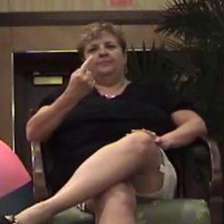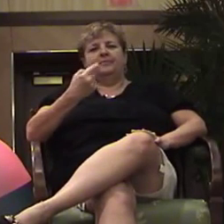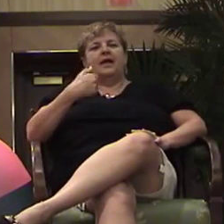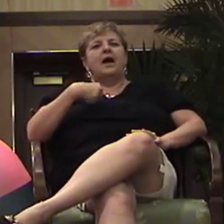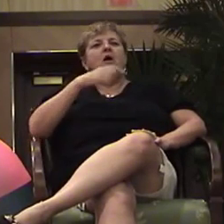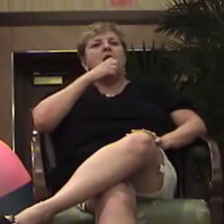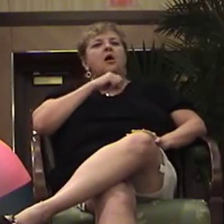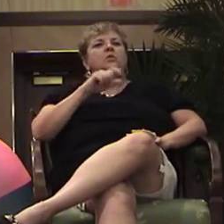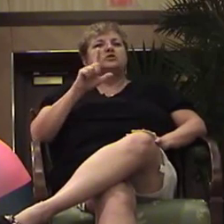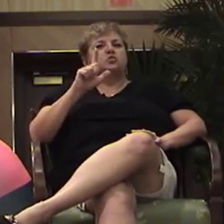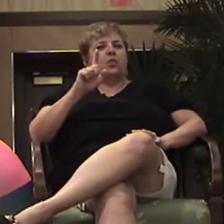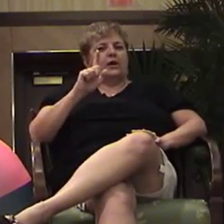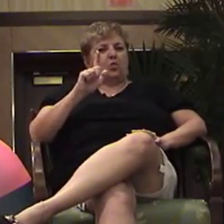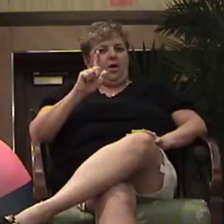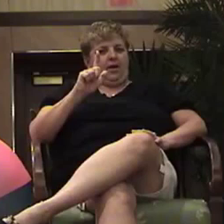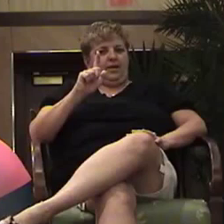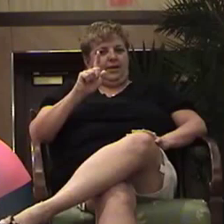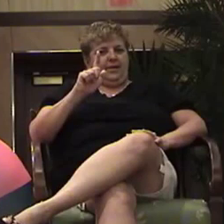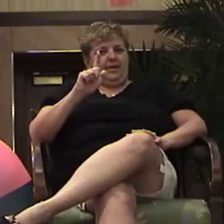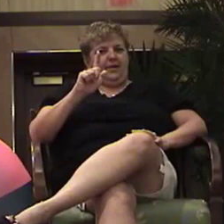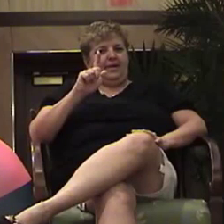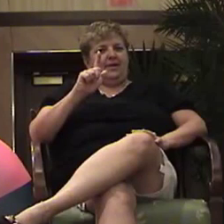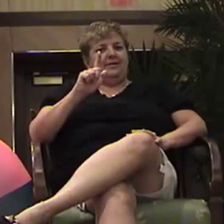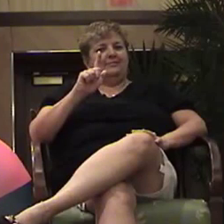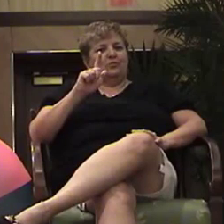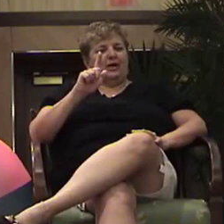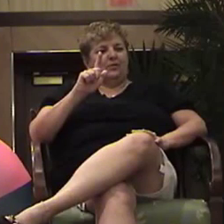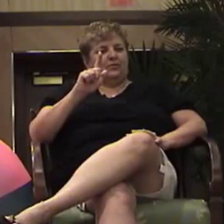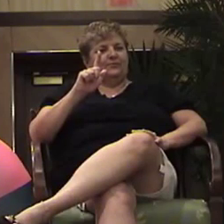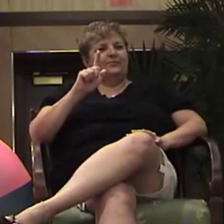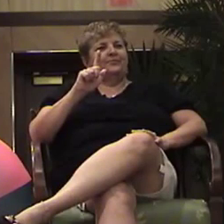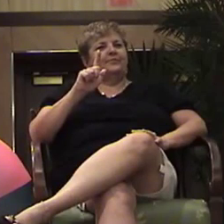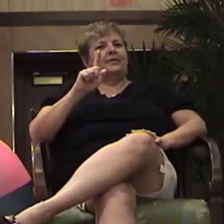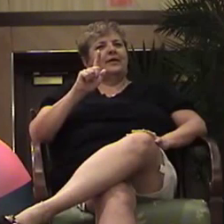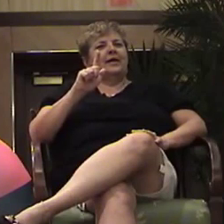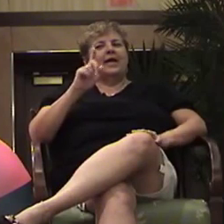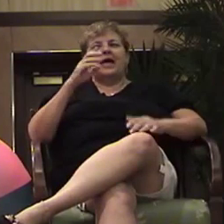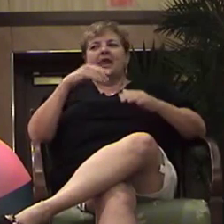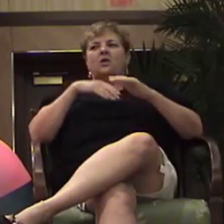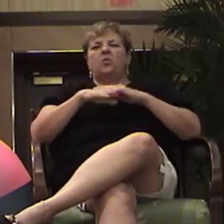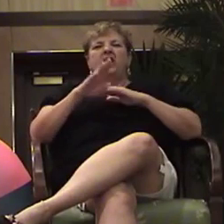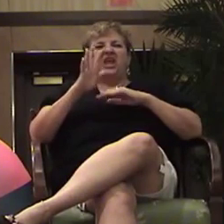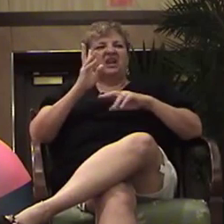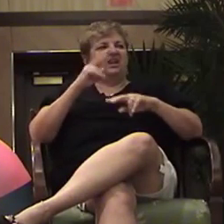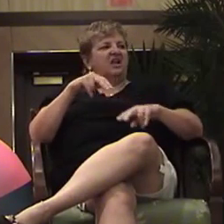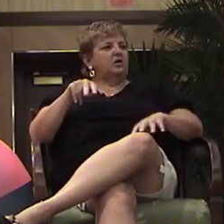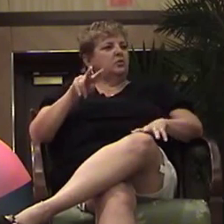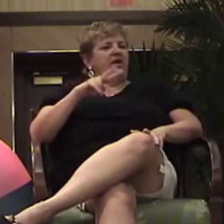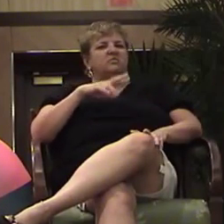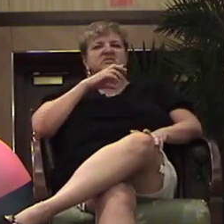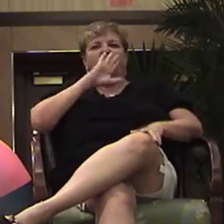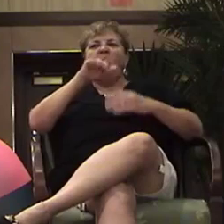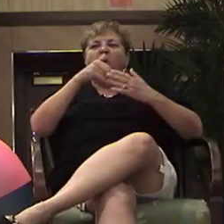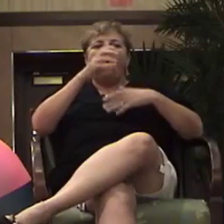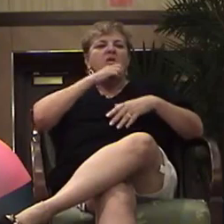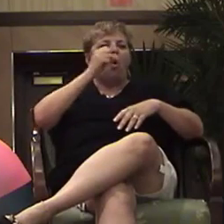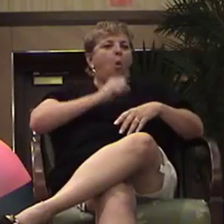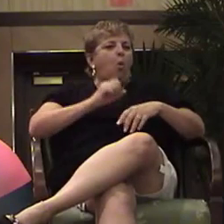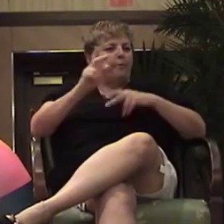years old. And I walked in there with all these old people. And I thought,